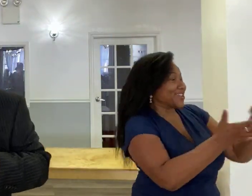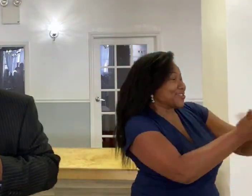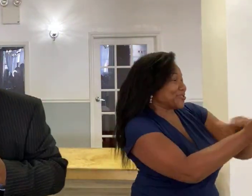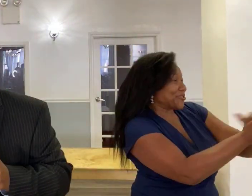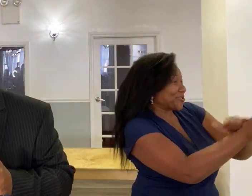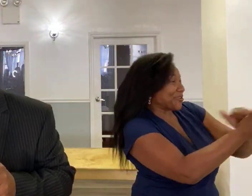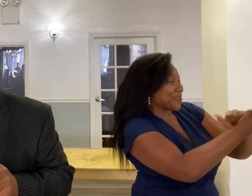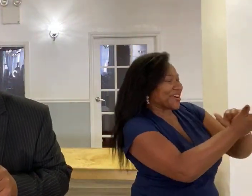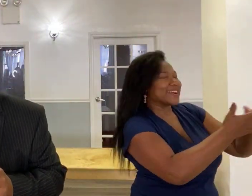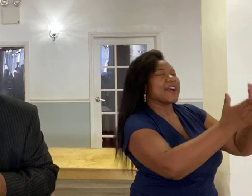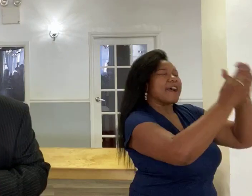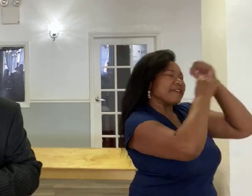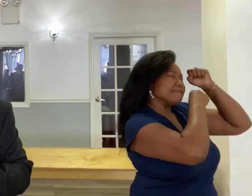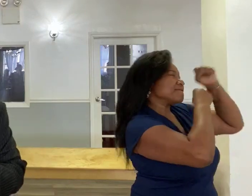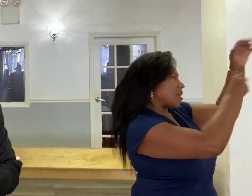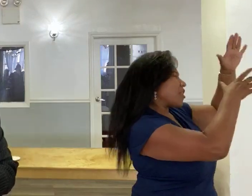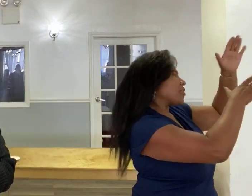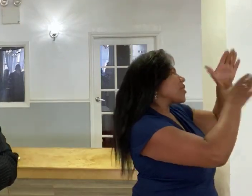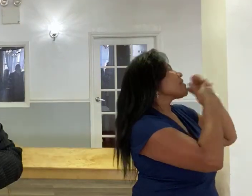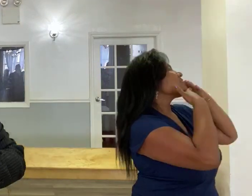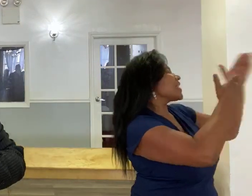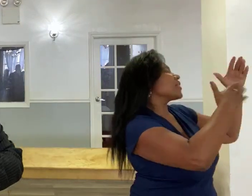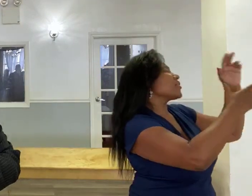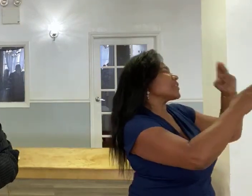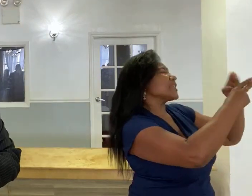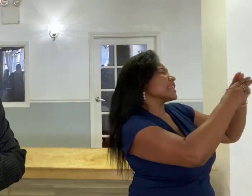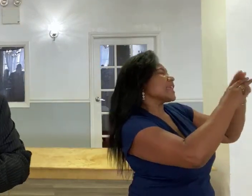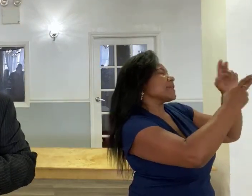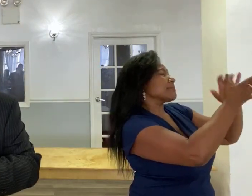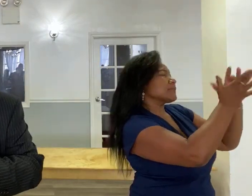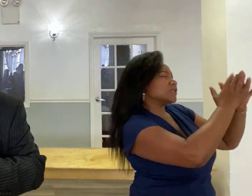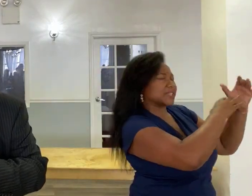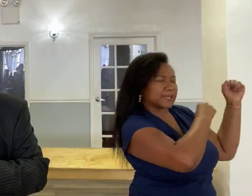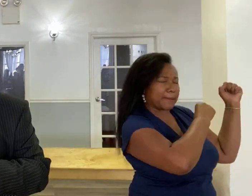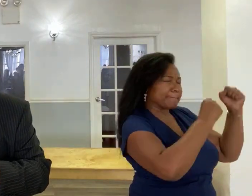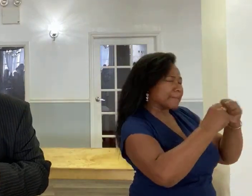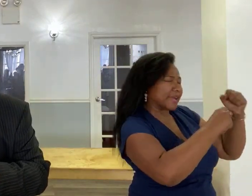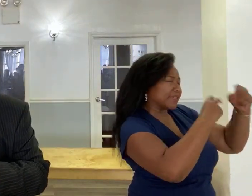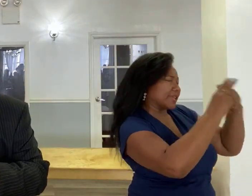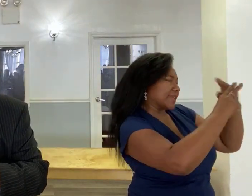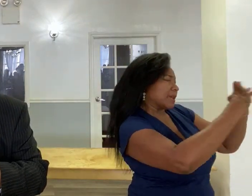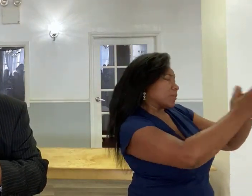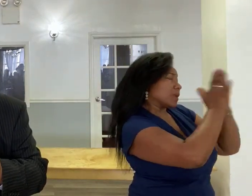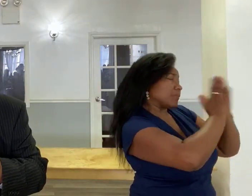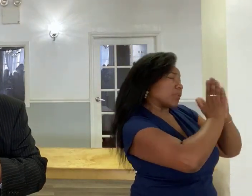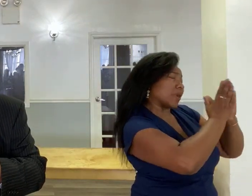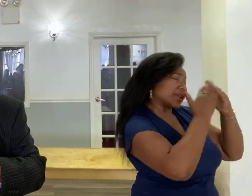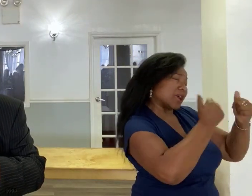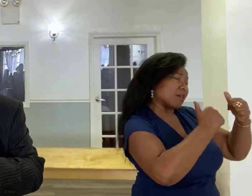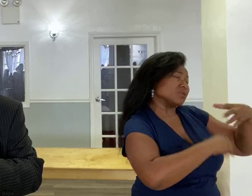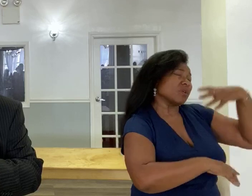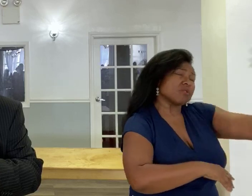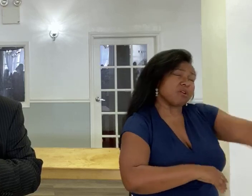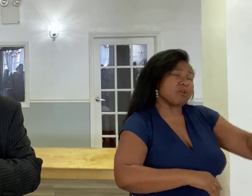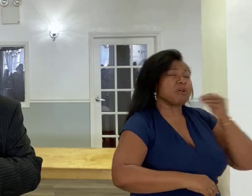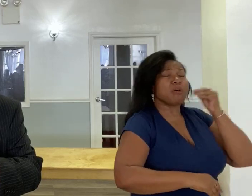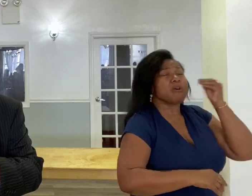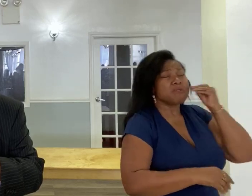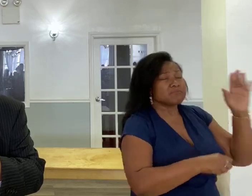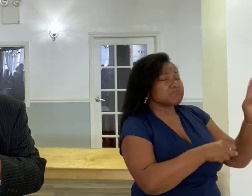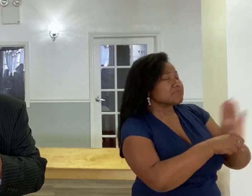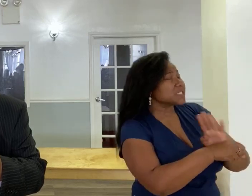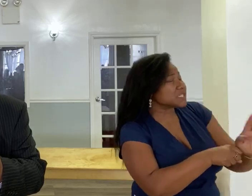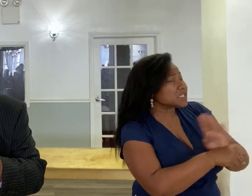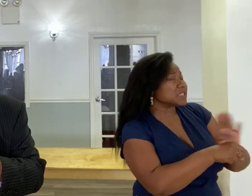hearing. Let us pray. Father, we thank you in the name of Jesus, the mighty name. Lord, we pray now as we go about our things,